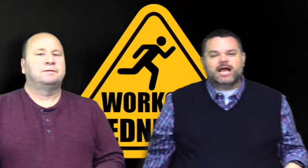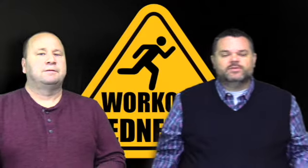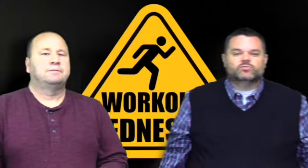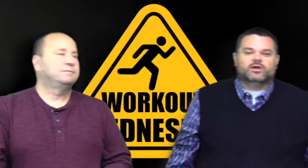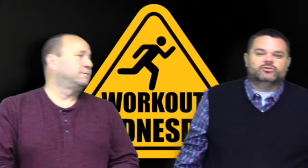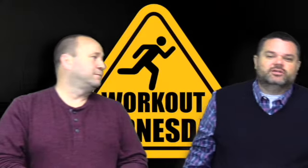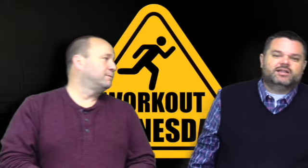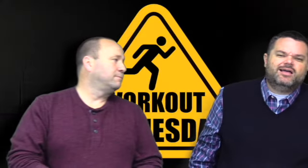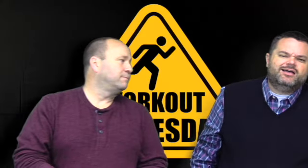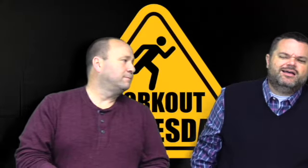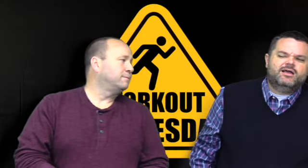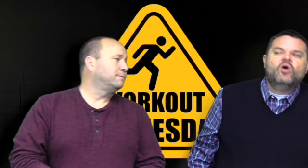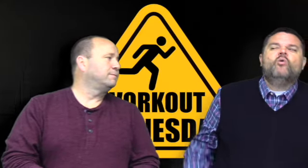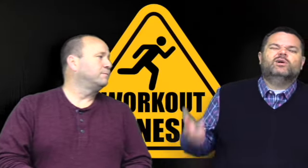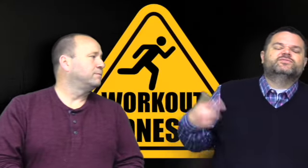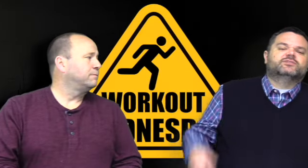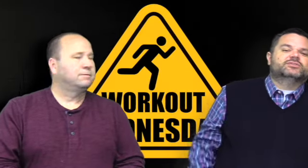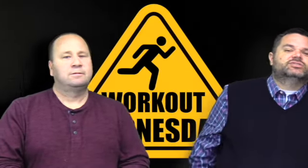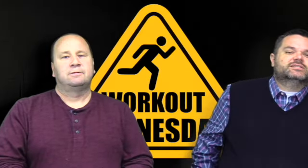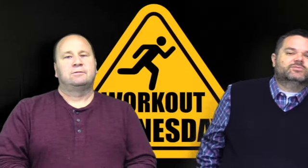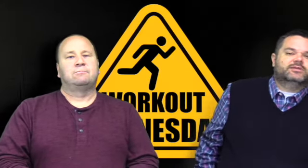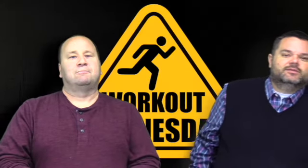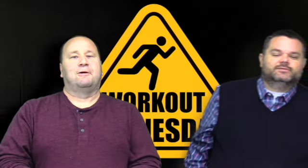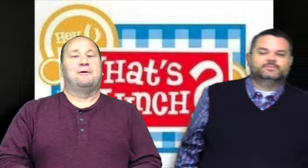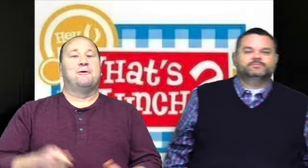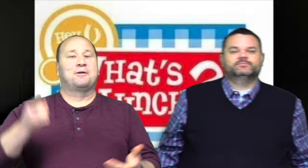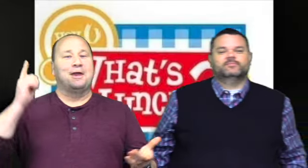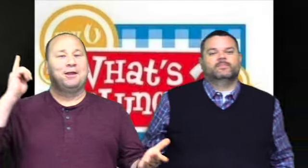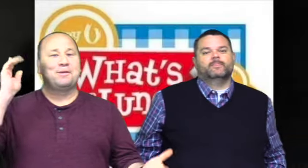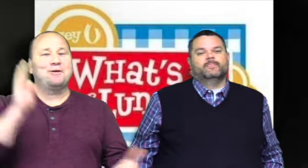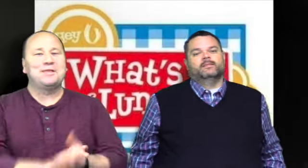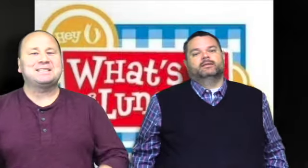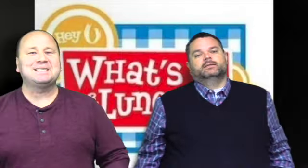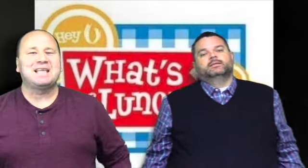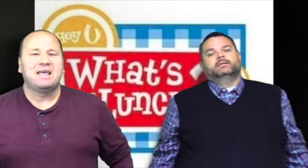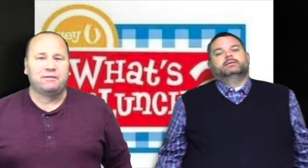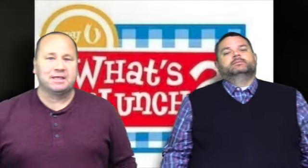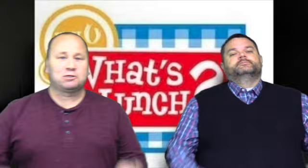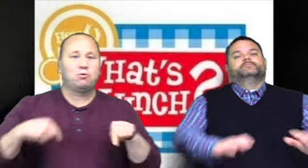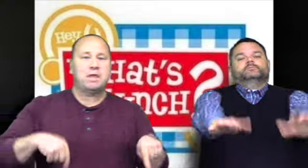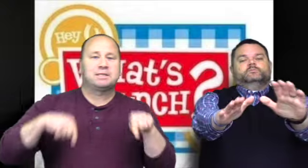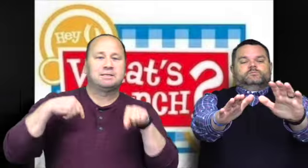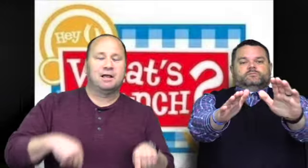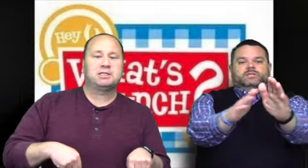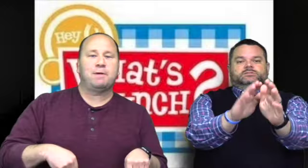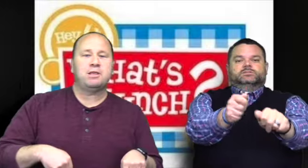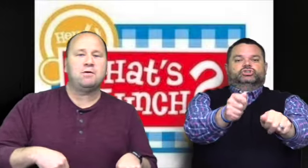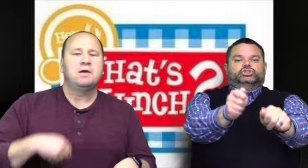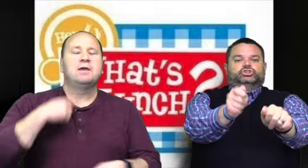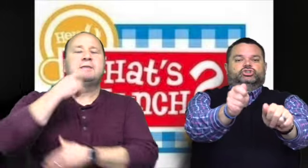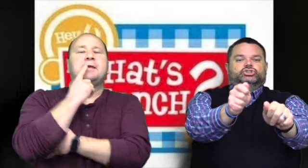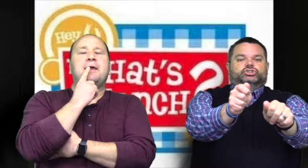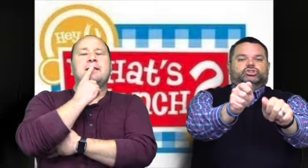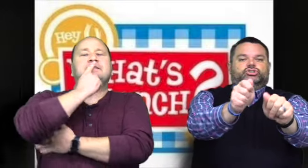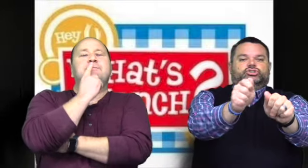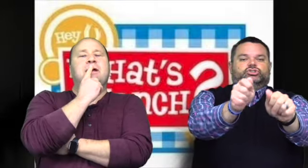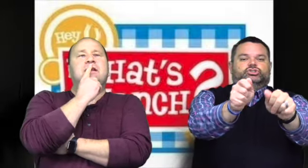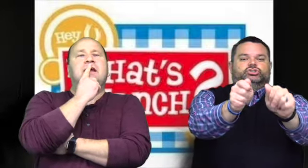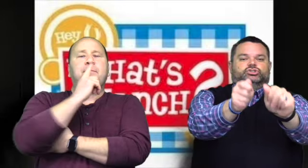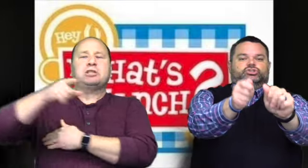was wondering, what's for lunch this week? Okay, here we go. This is this week's lunch menu. Today, let's eat Monday. How about